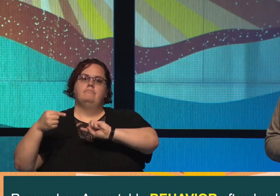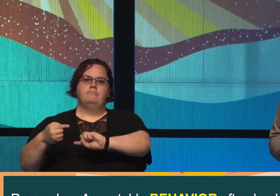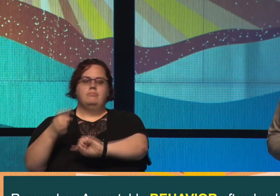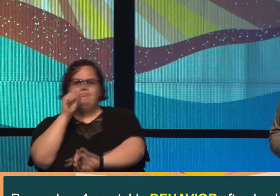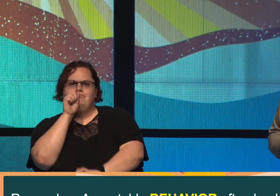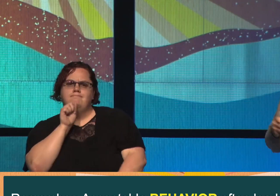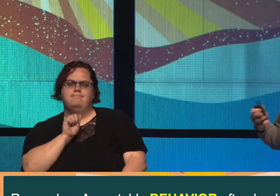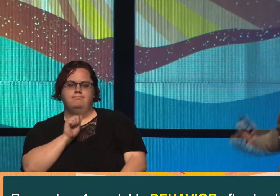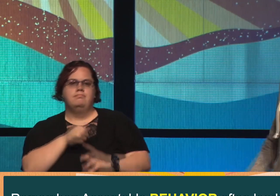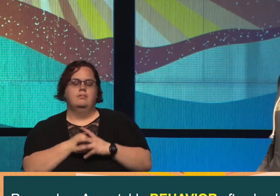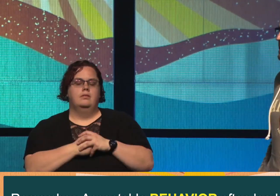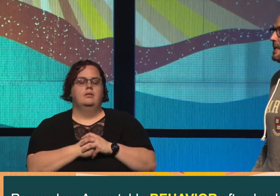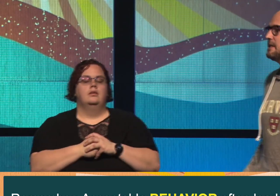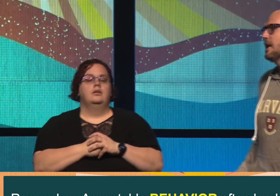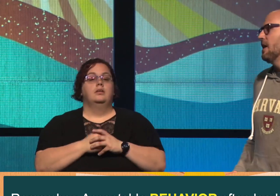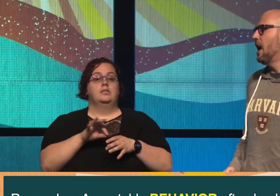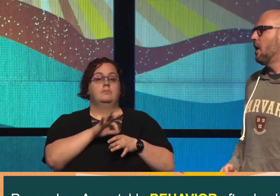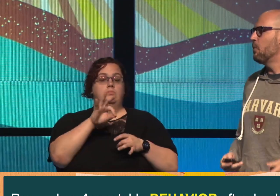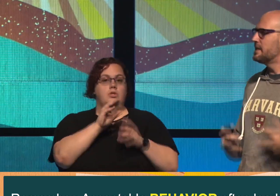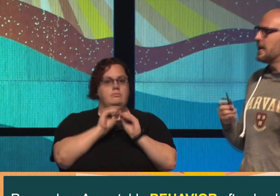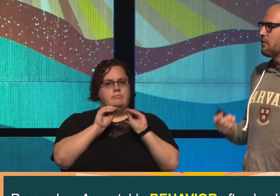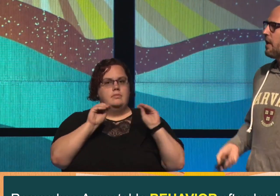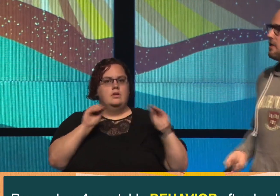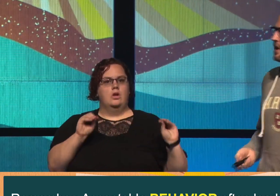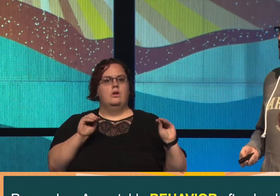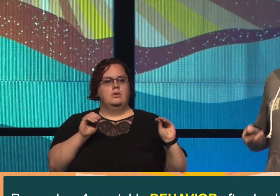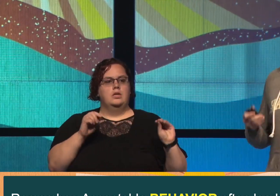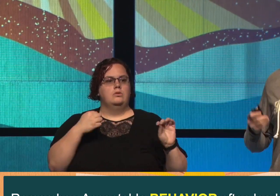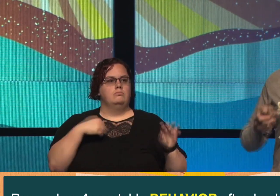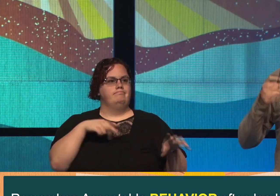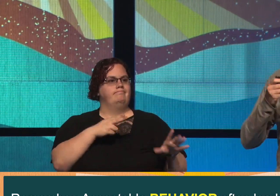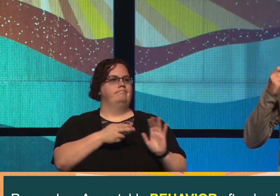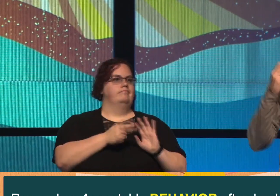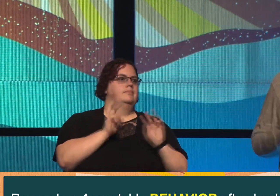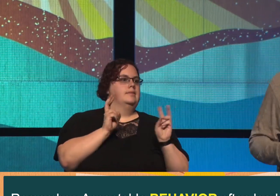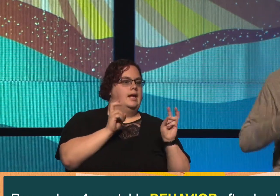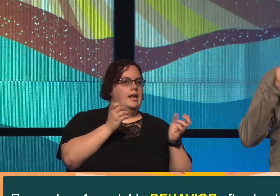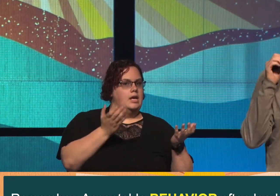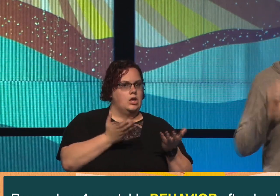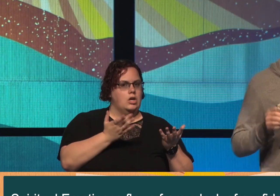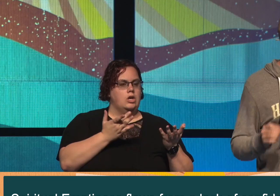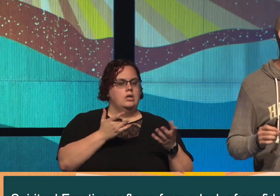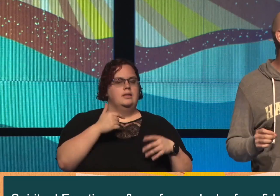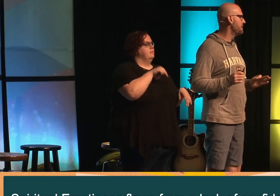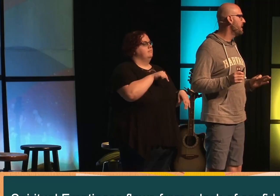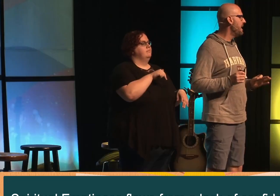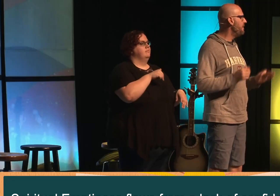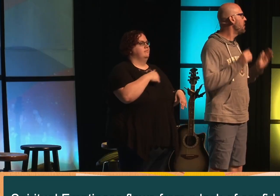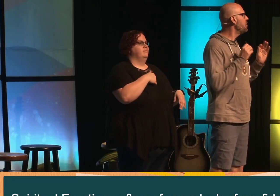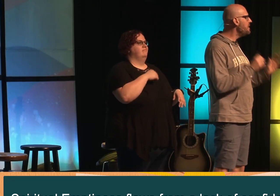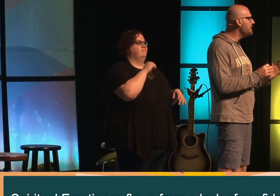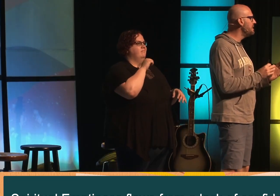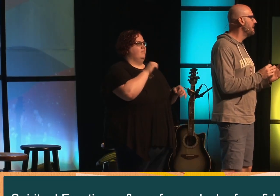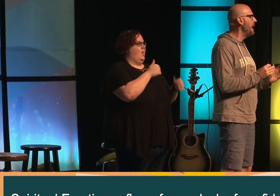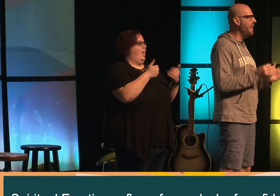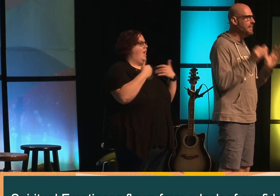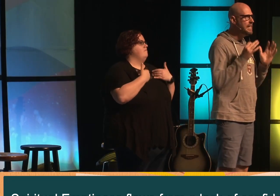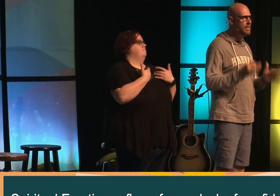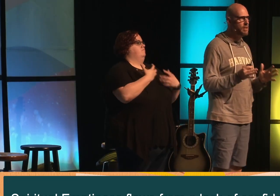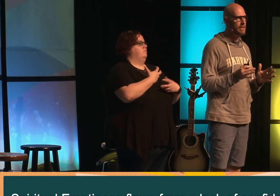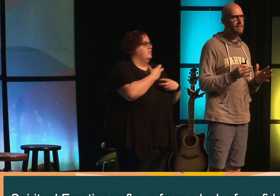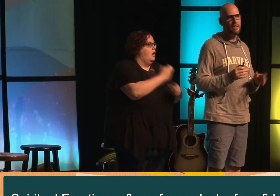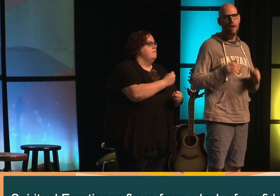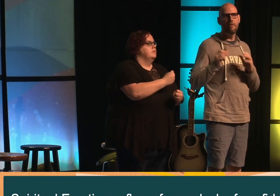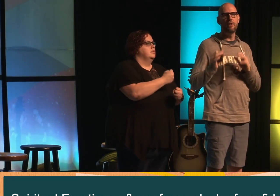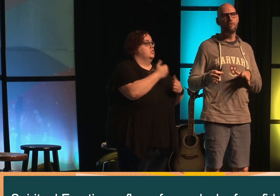suffering, all right? Now, spiritual emptiness, we say around here, is really this lack of confidence in the goodness and